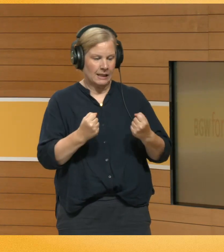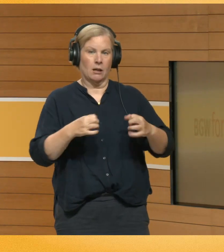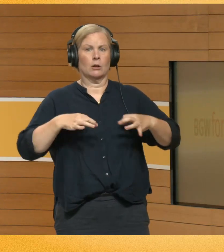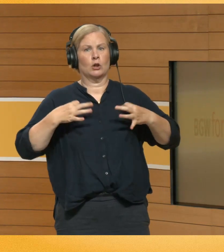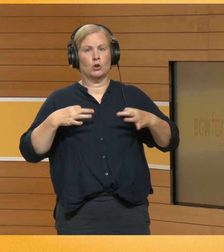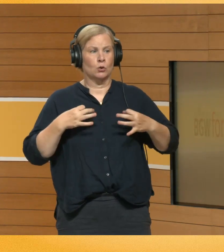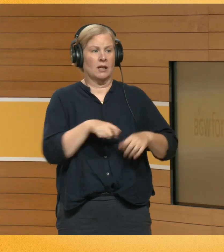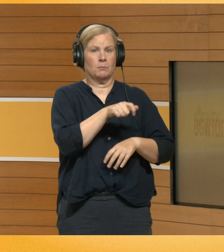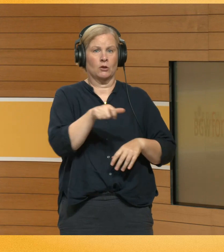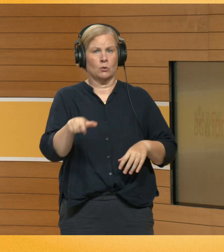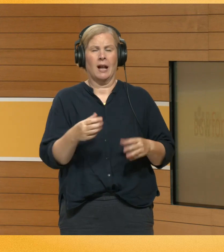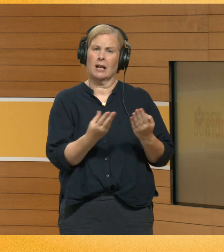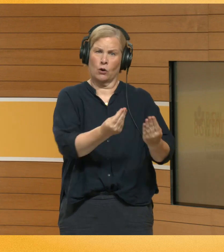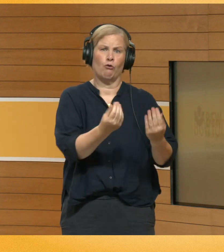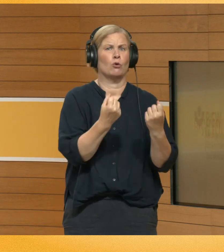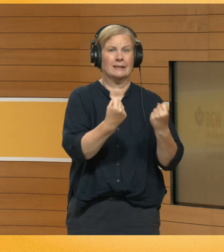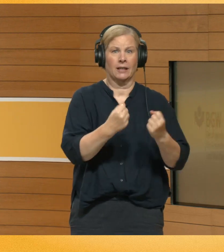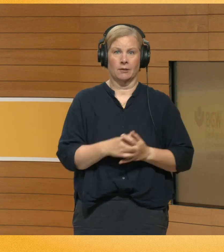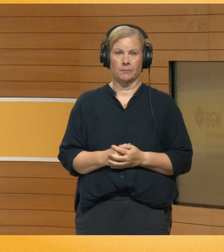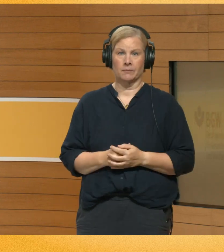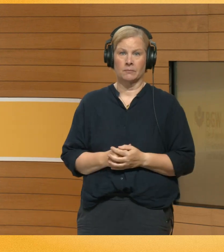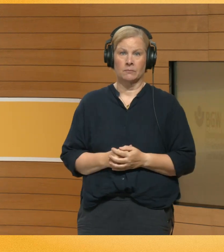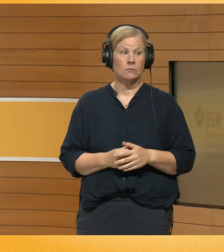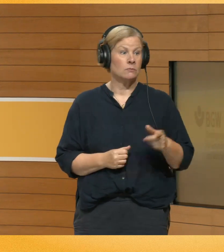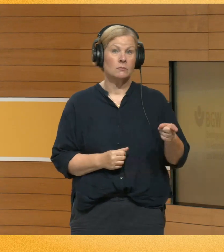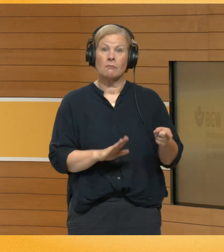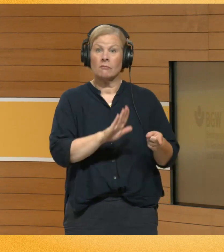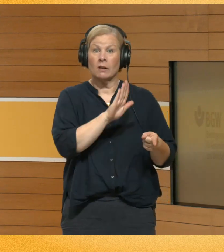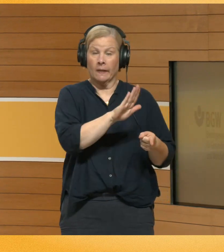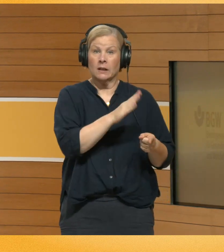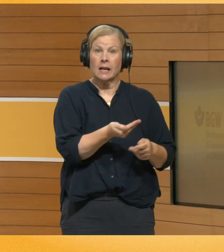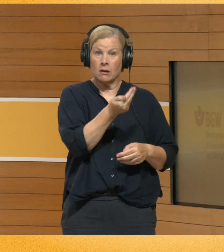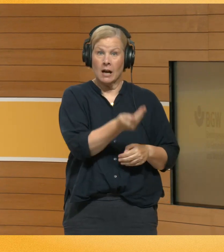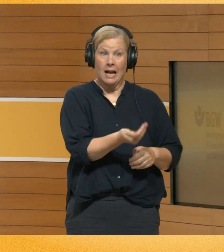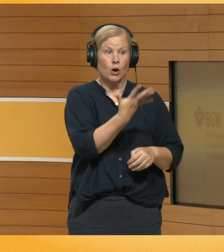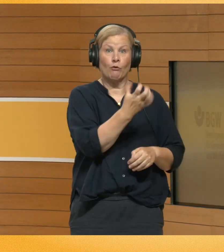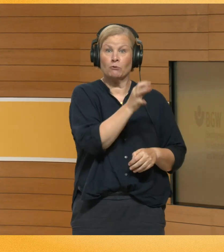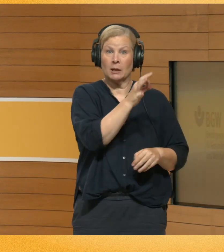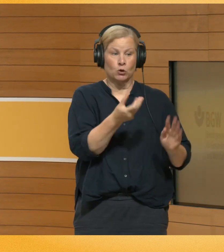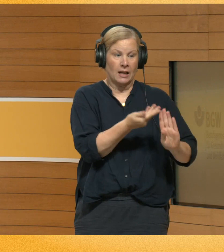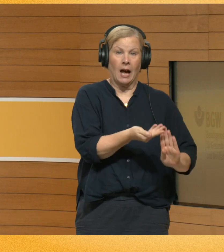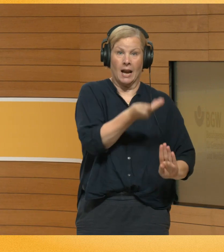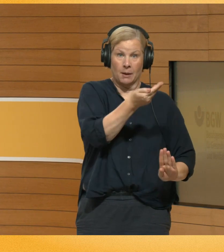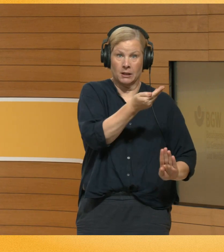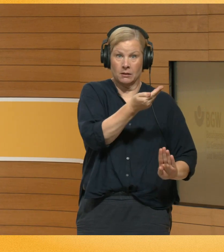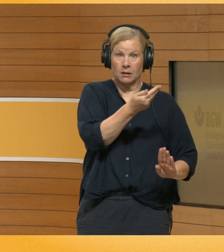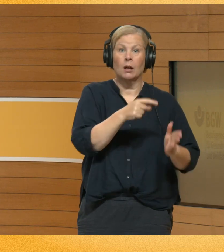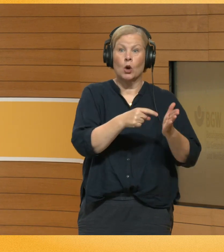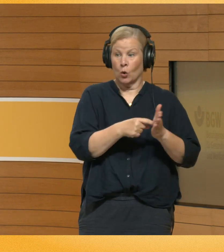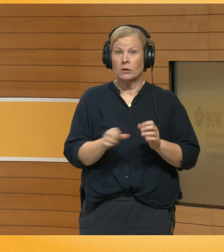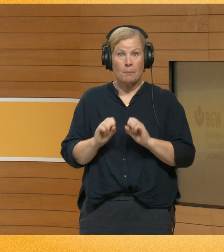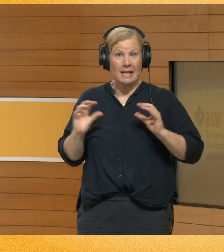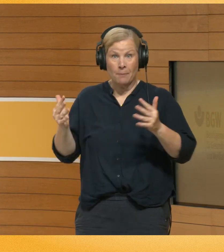do not need to wait for a pandemic to supply them the needed resources that they need. Thank you for your attention.